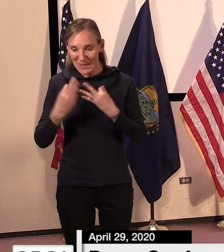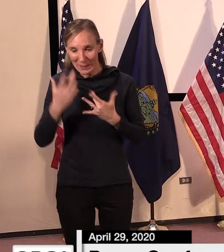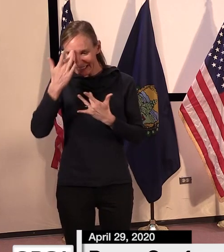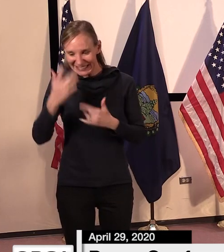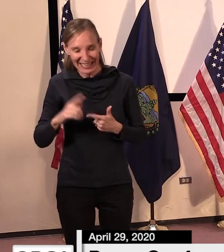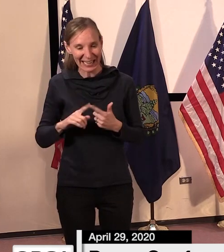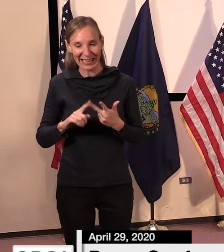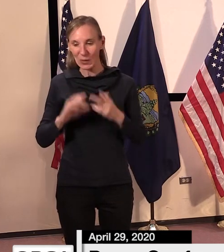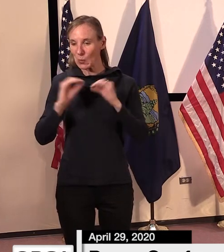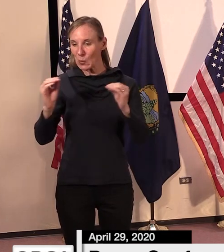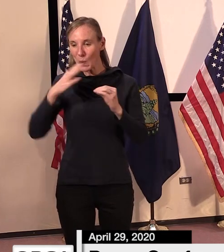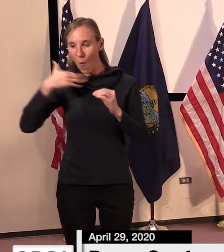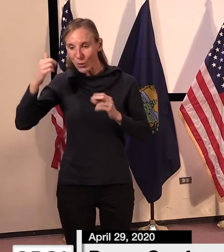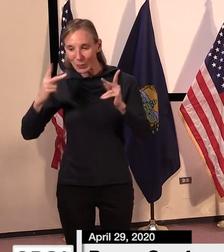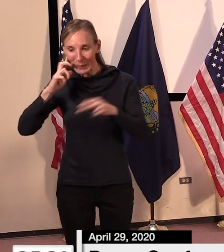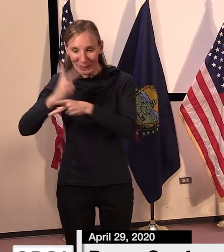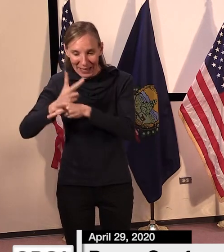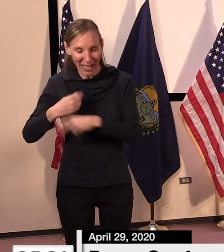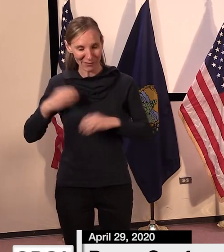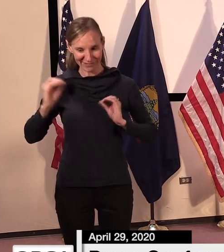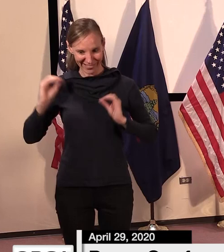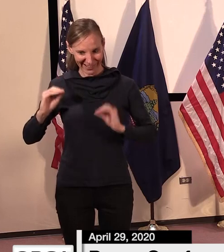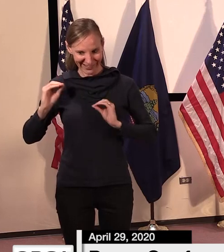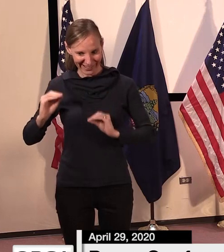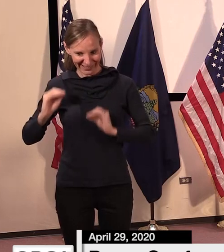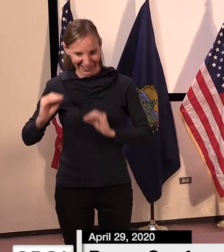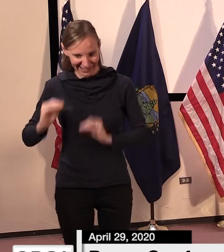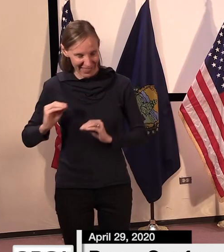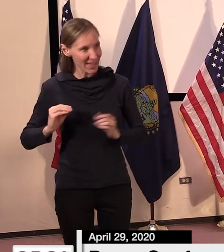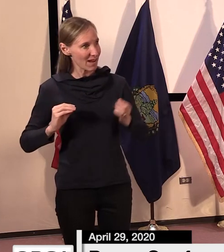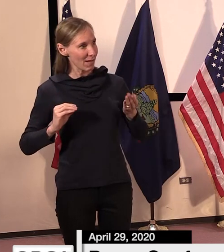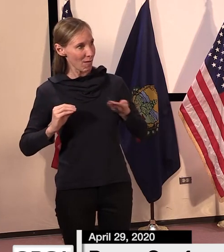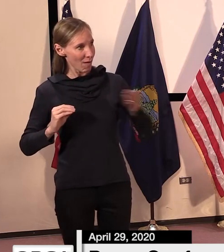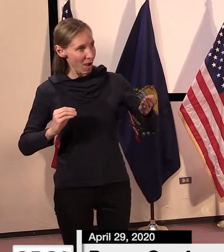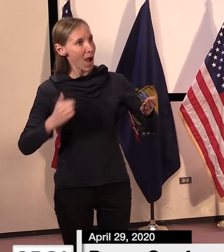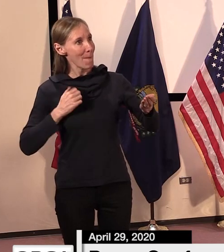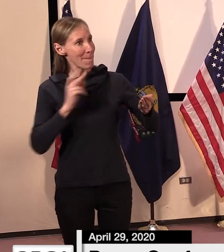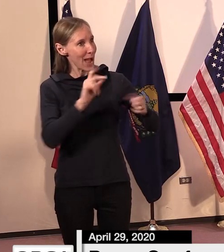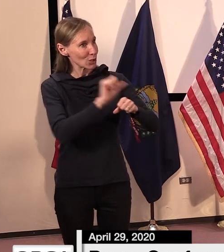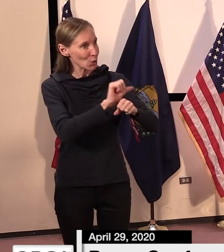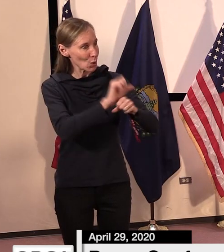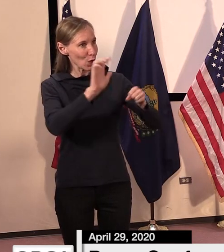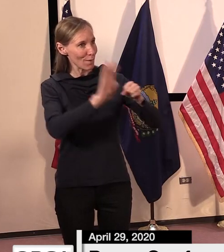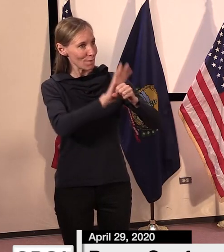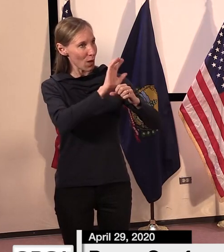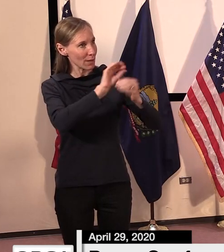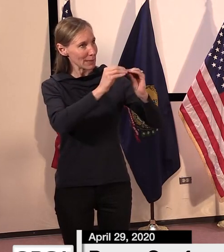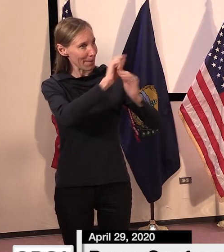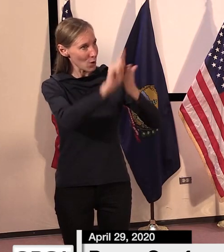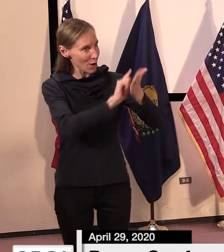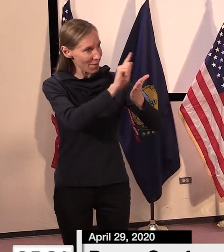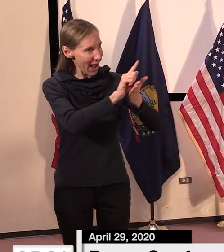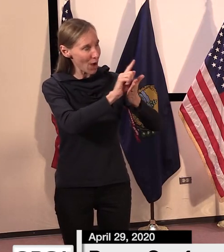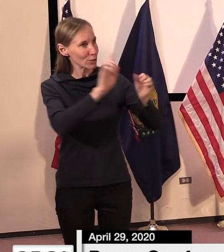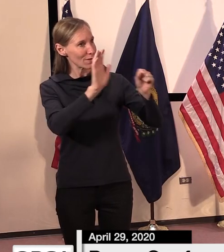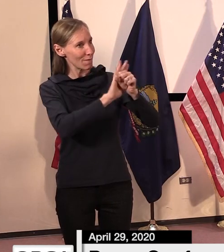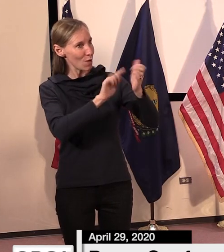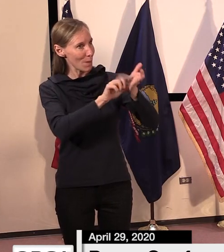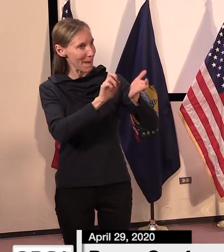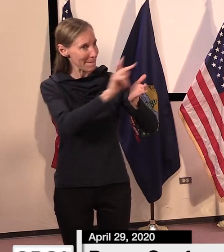pay or at least the number of hours that is what they left the workplace